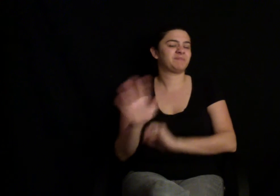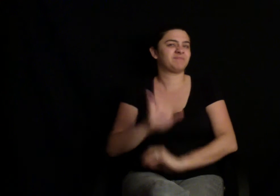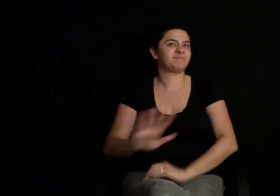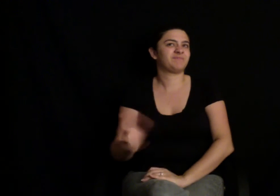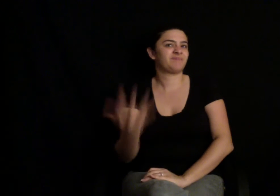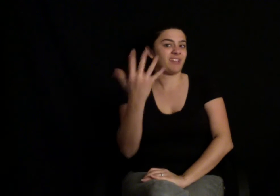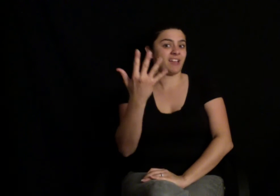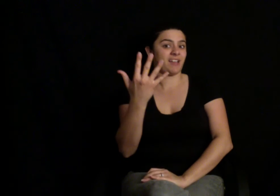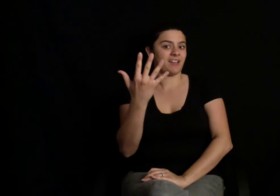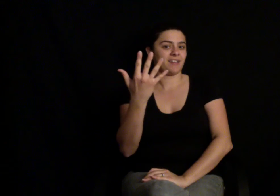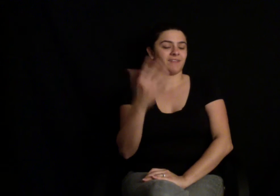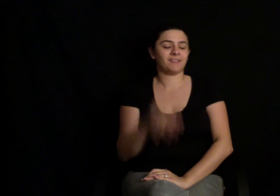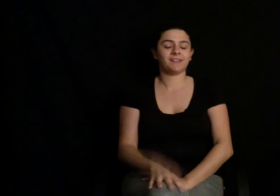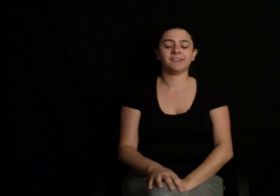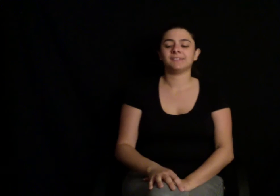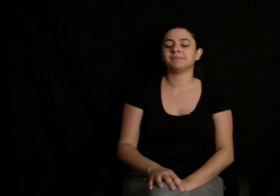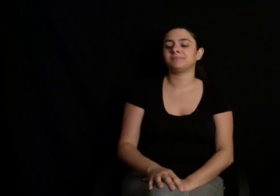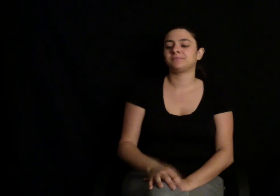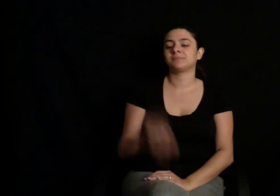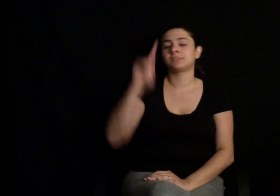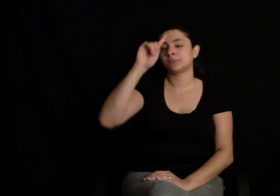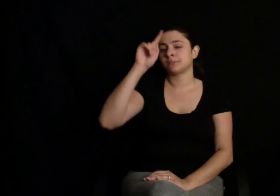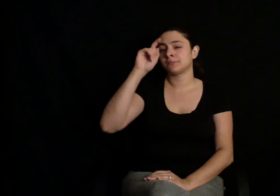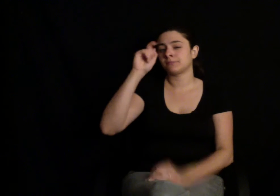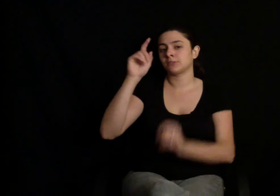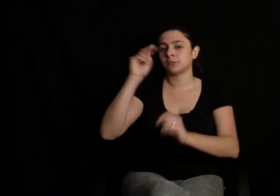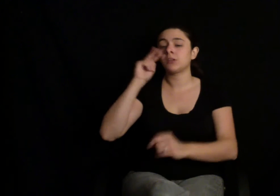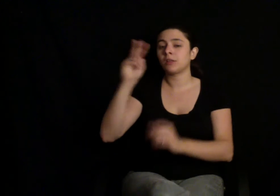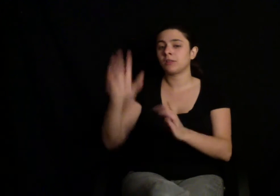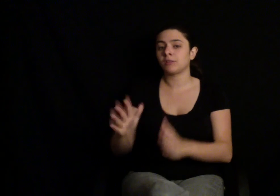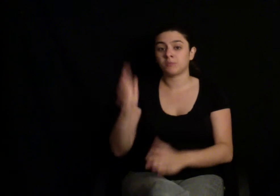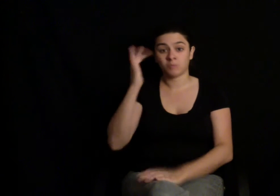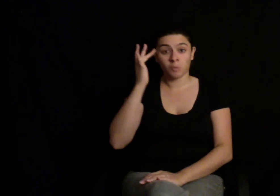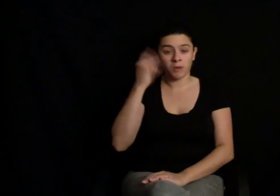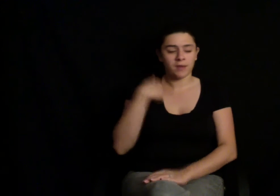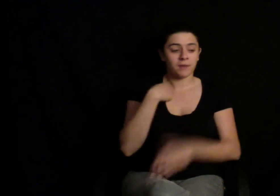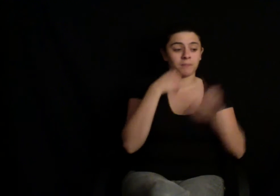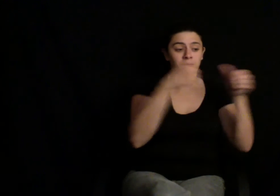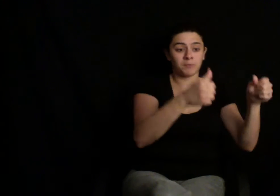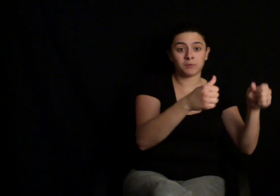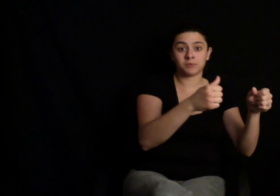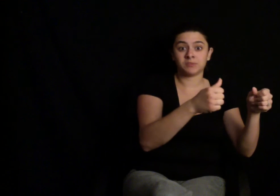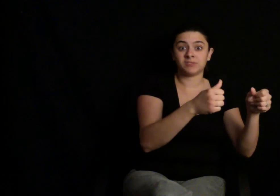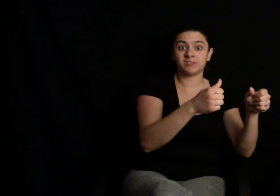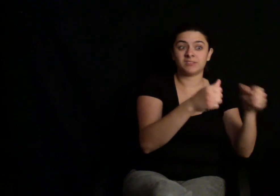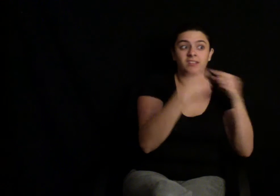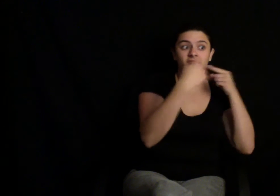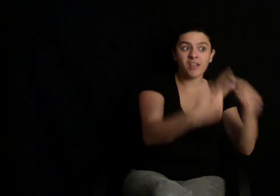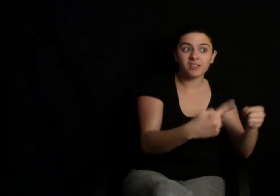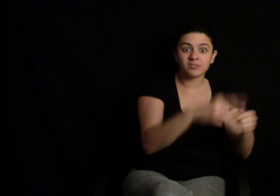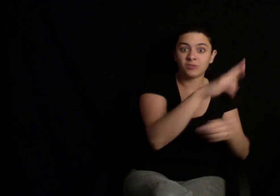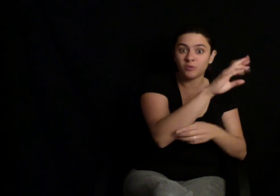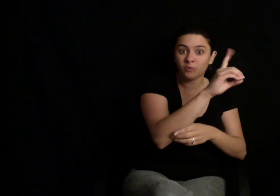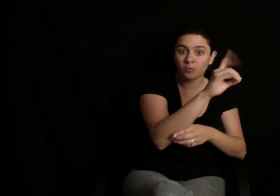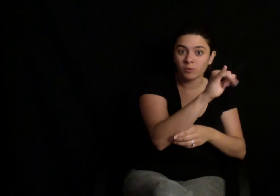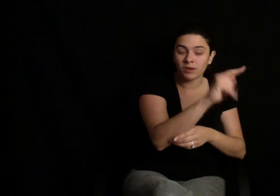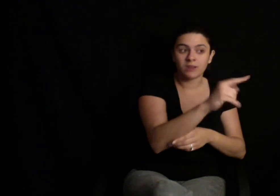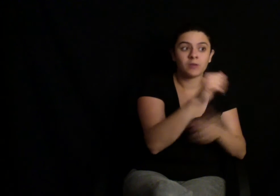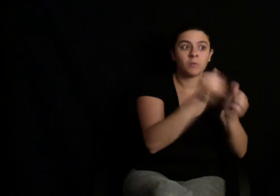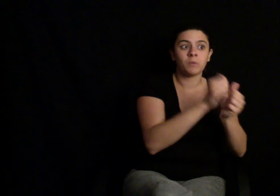number 5, because I posted a comment on Reddit. I was just like, shit. I kind of